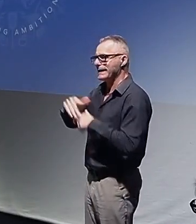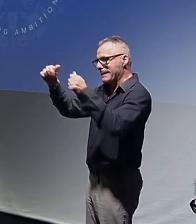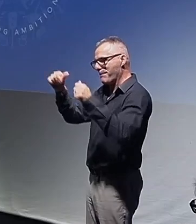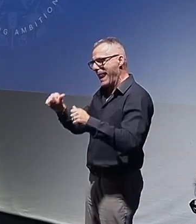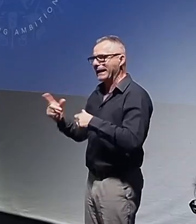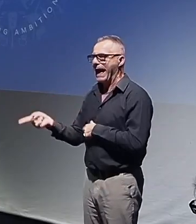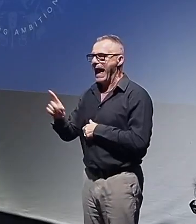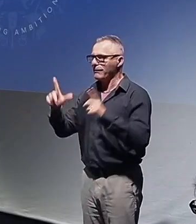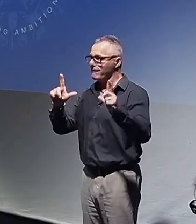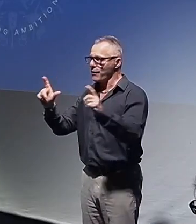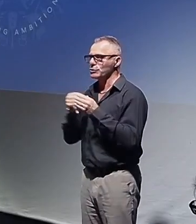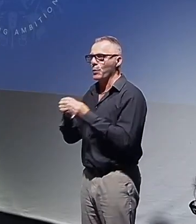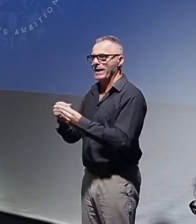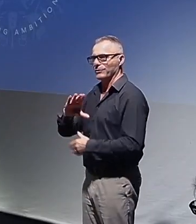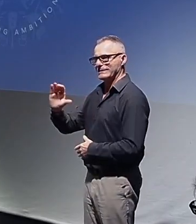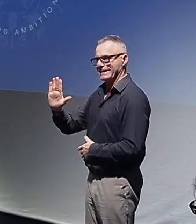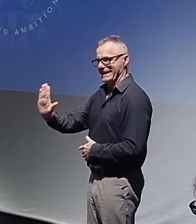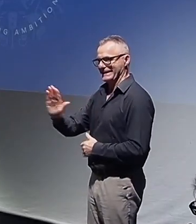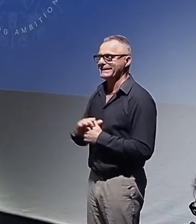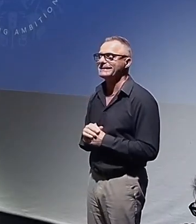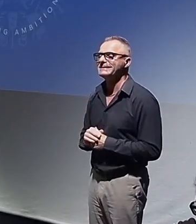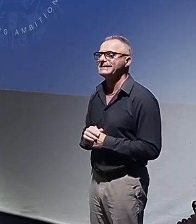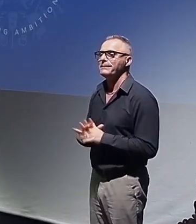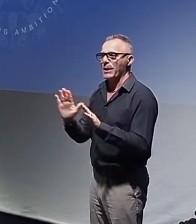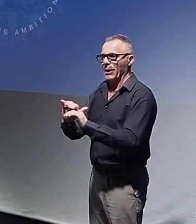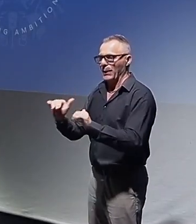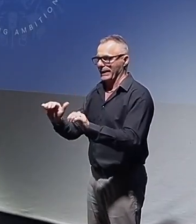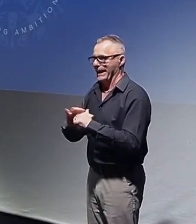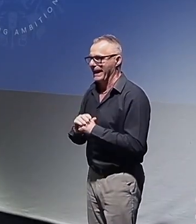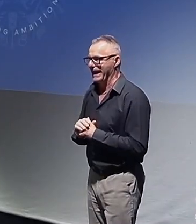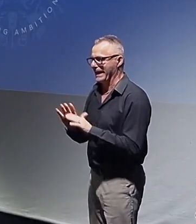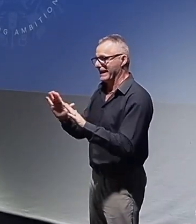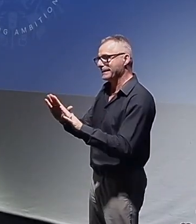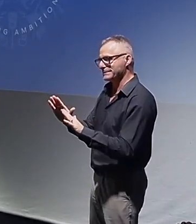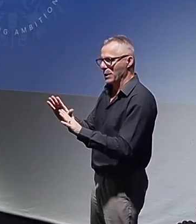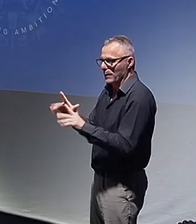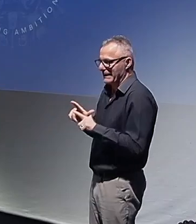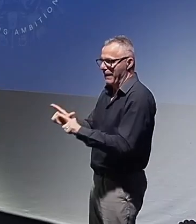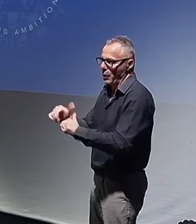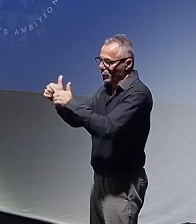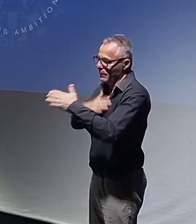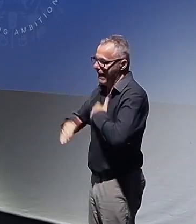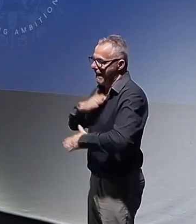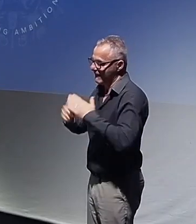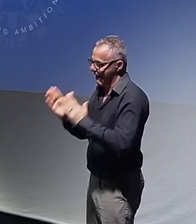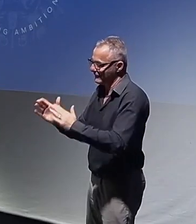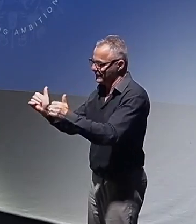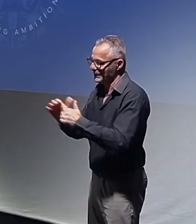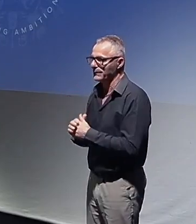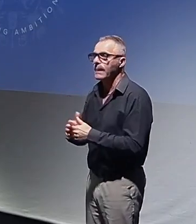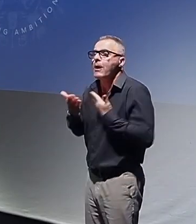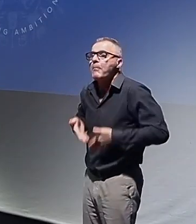Okay. But until then, it just means he keeps on really good behaviour. Born